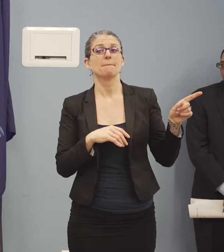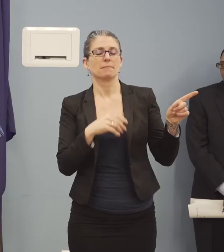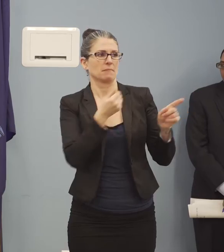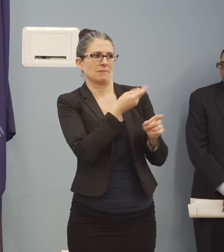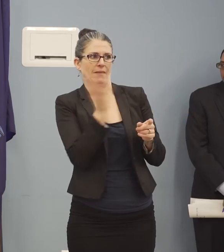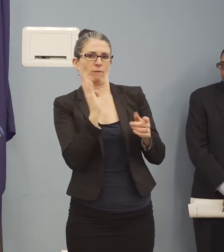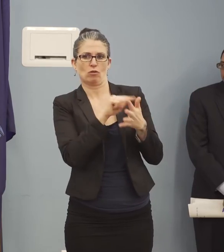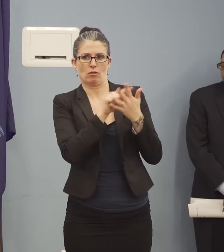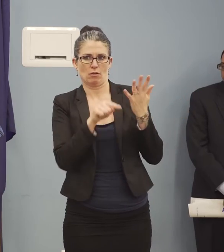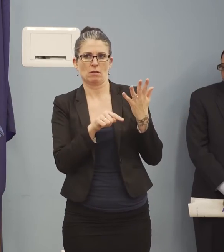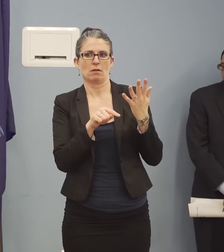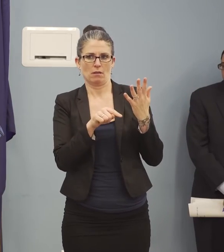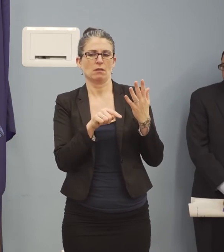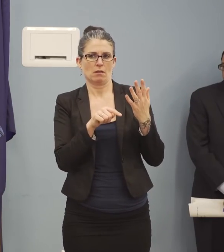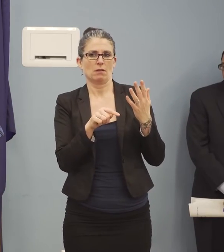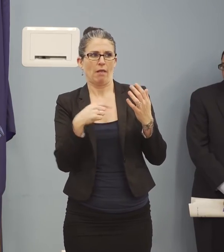me